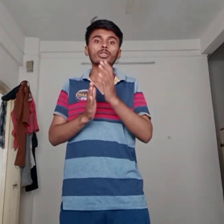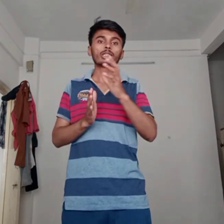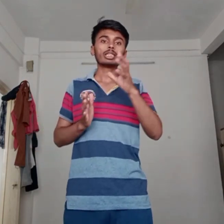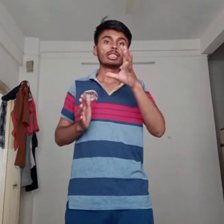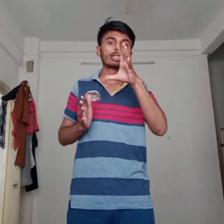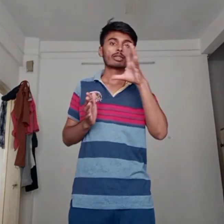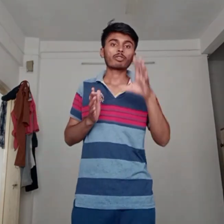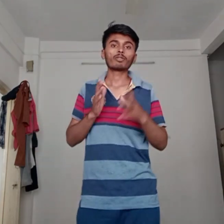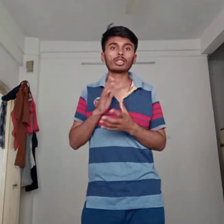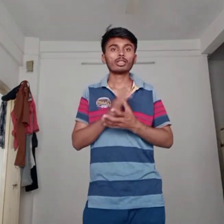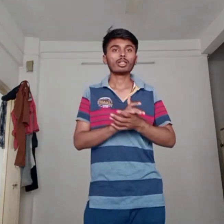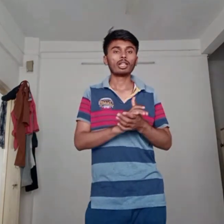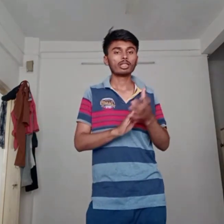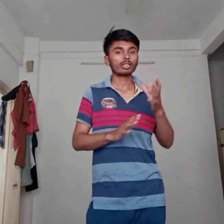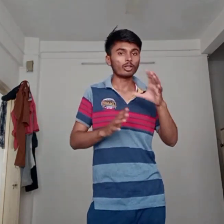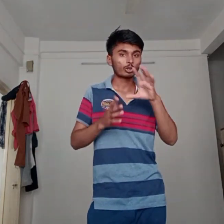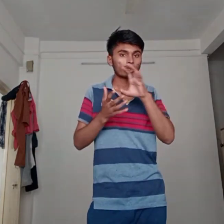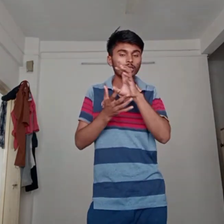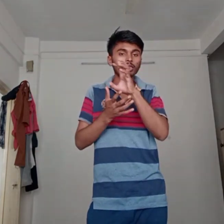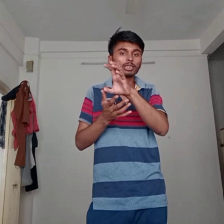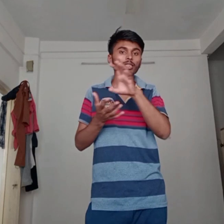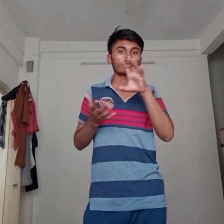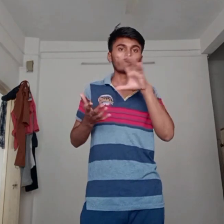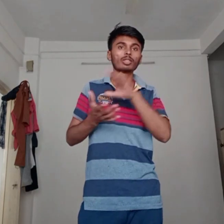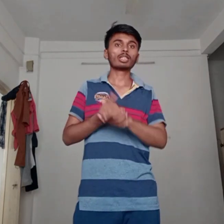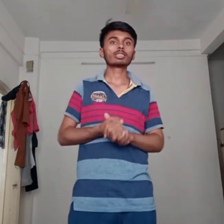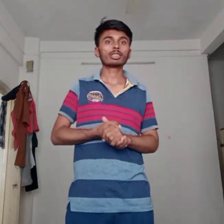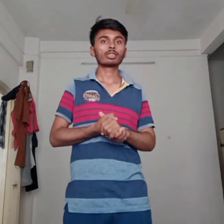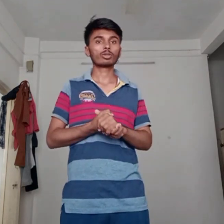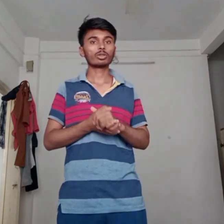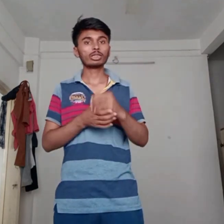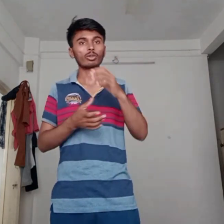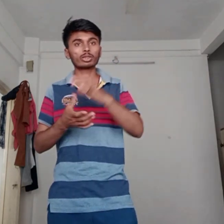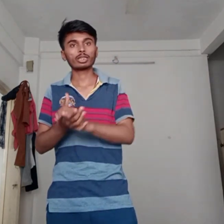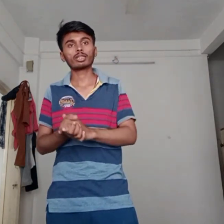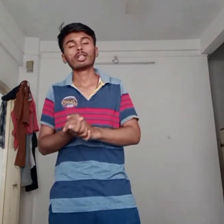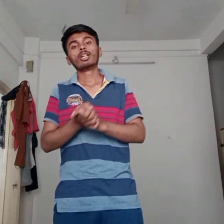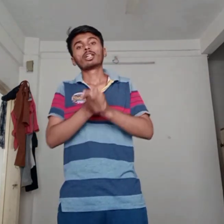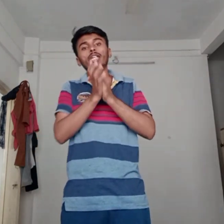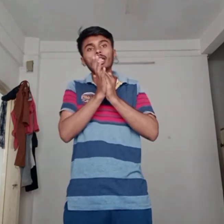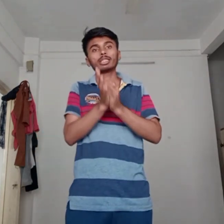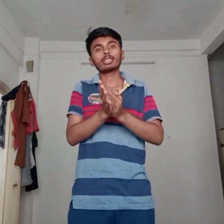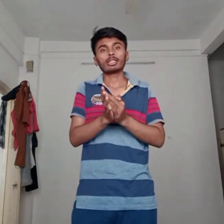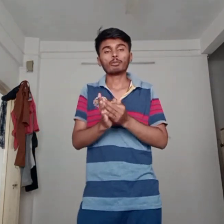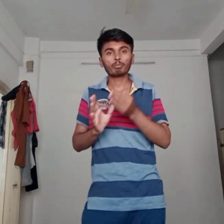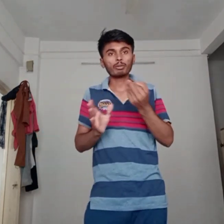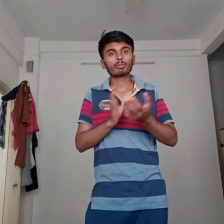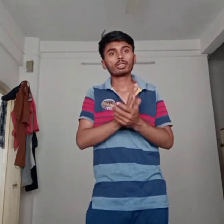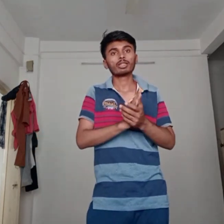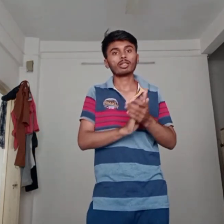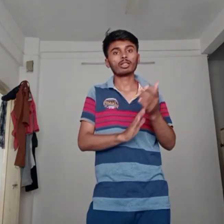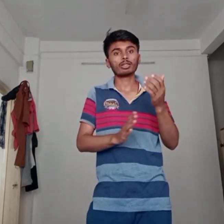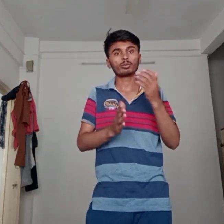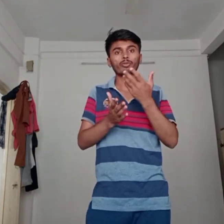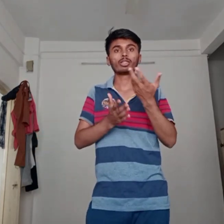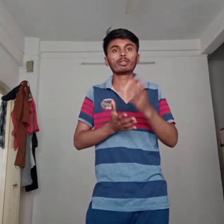oxygen is taken from the heart, oxygen is taken from the lungs. So this oxygen carry a pump with the